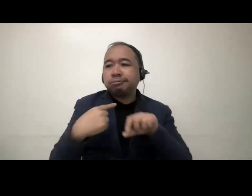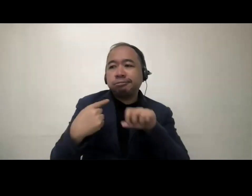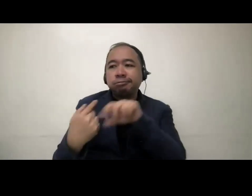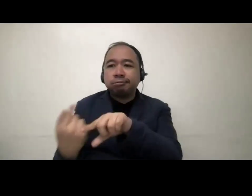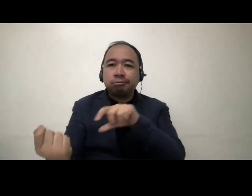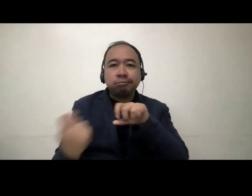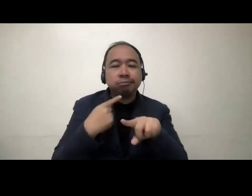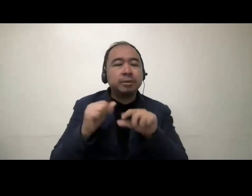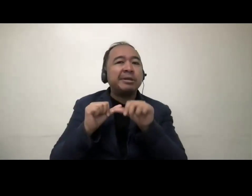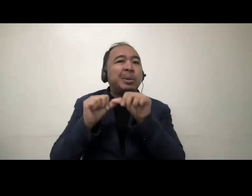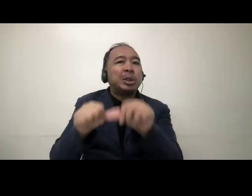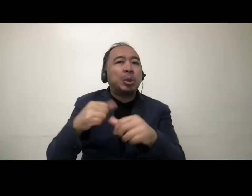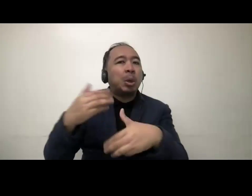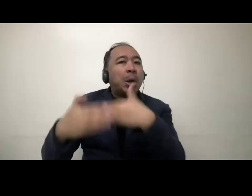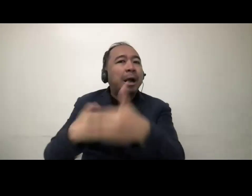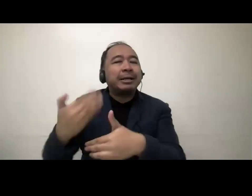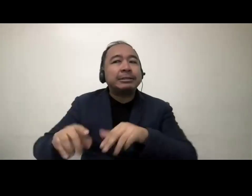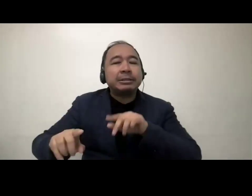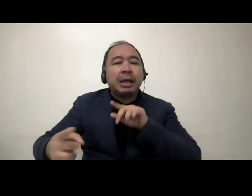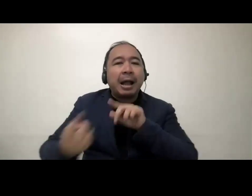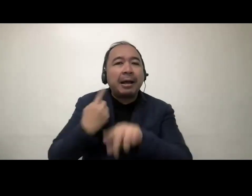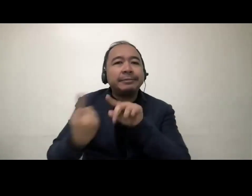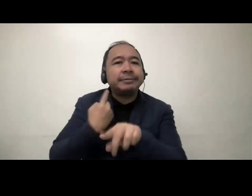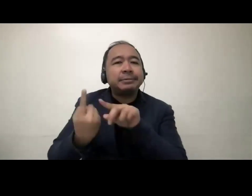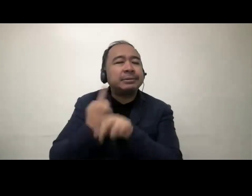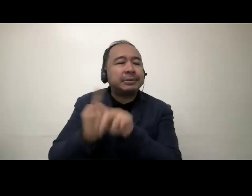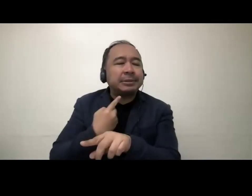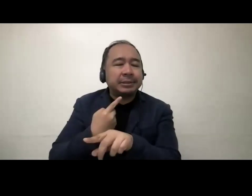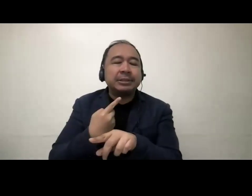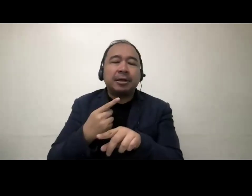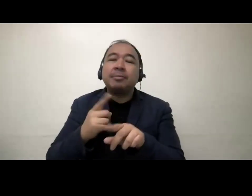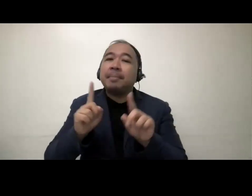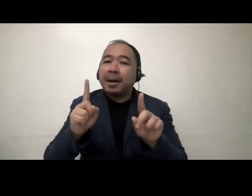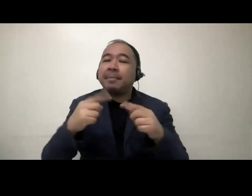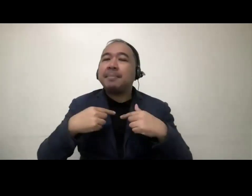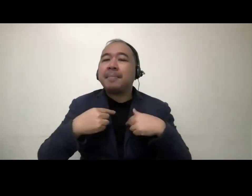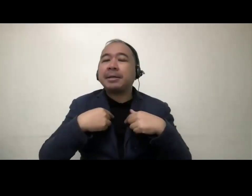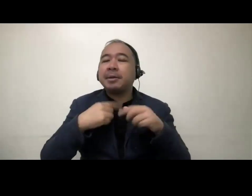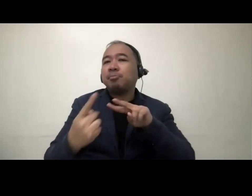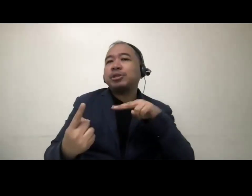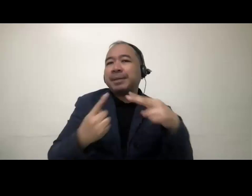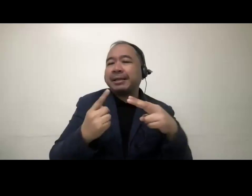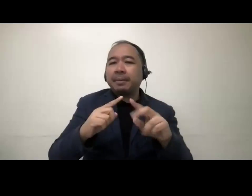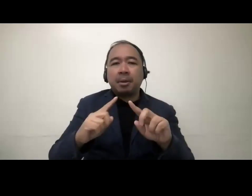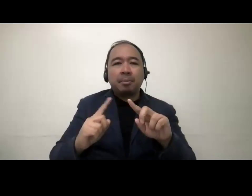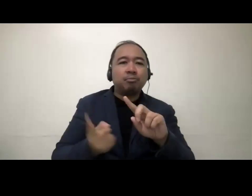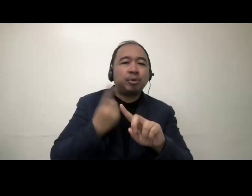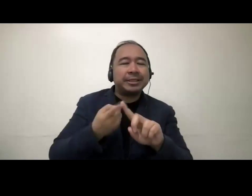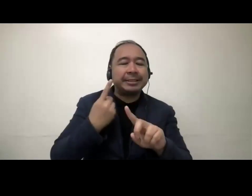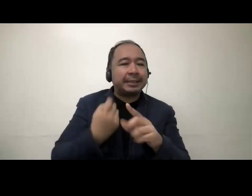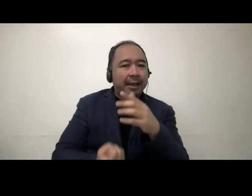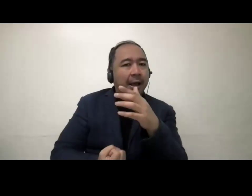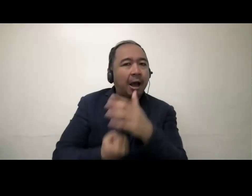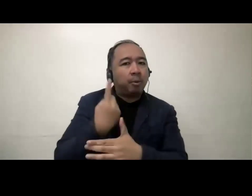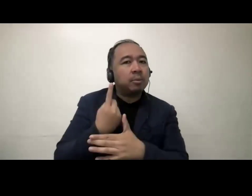wanting to achieve. Again, I come at this from an outcomes perspective. I think that's a very I think